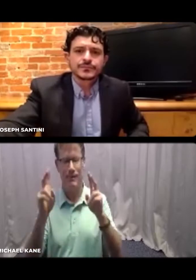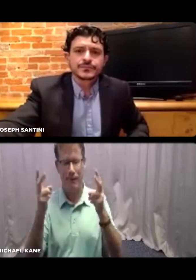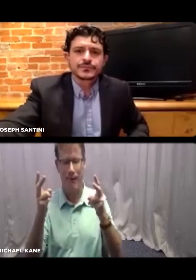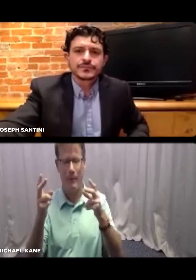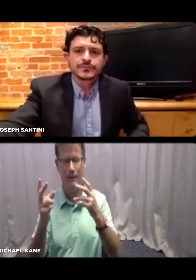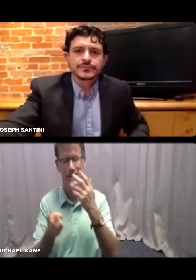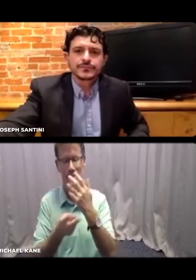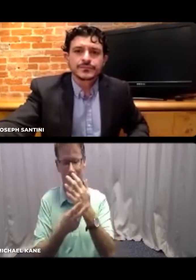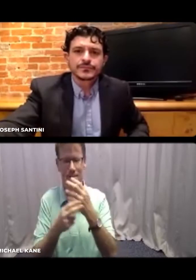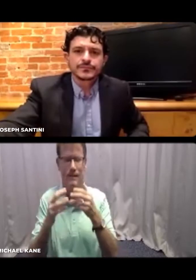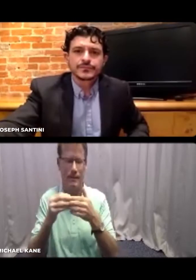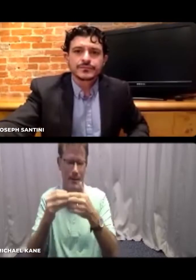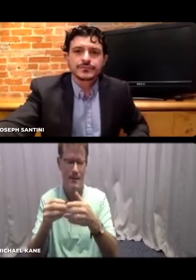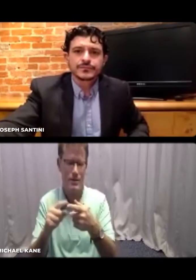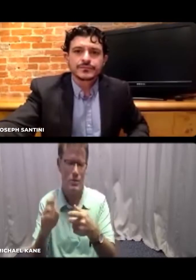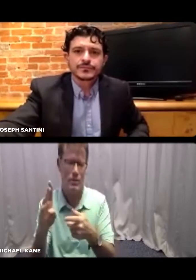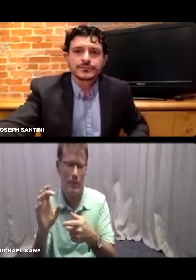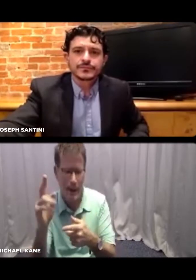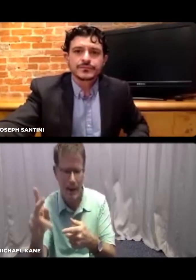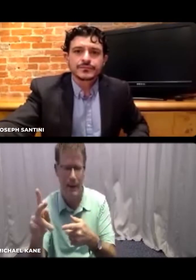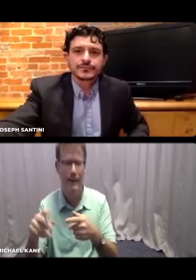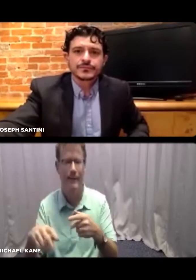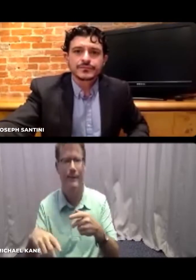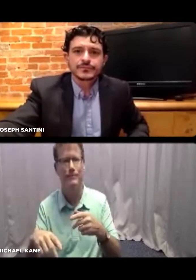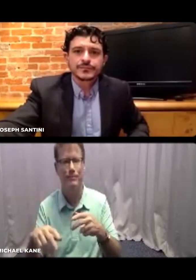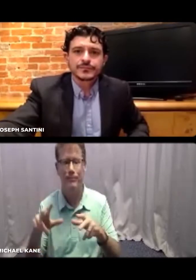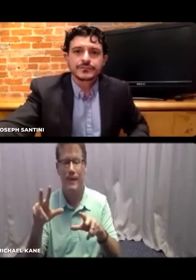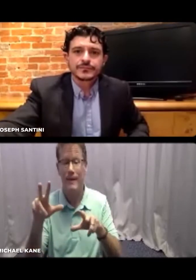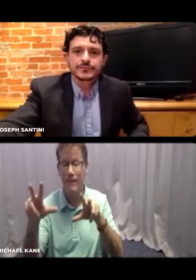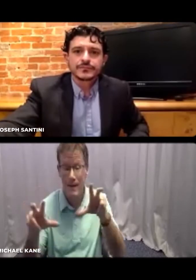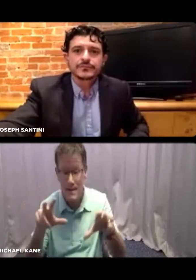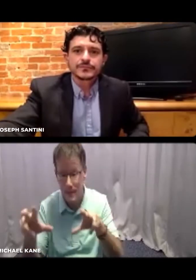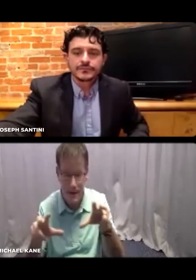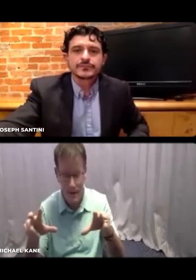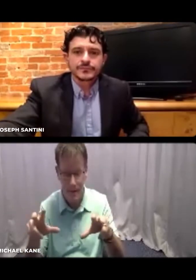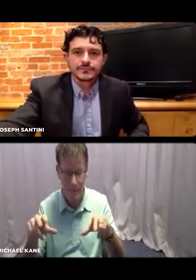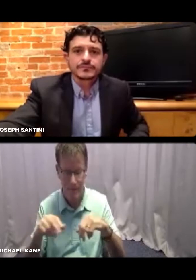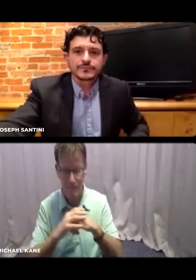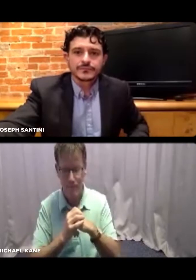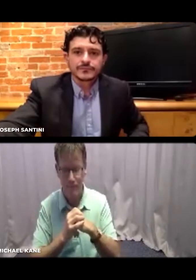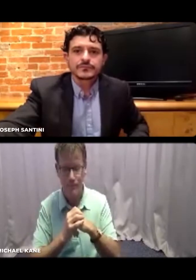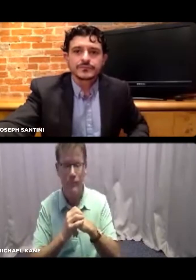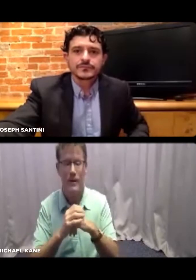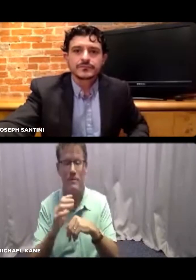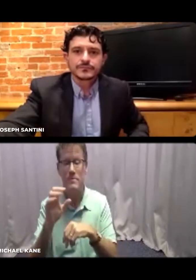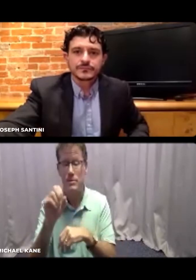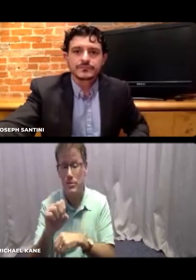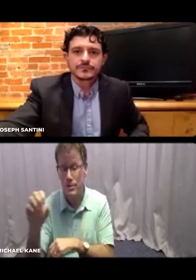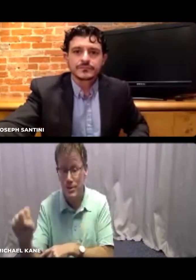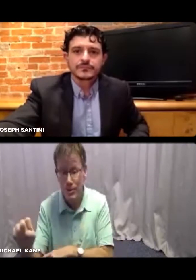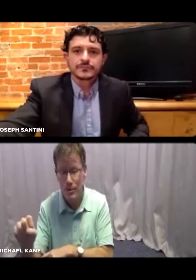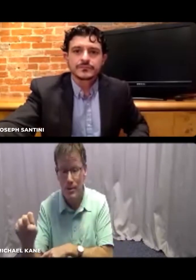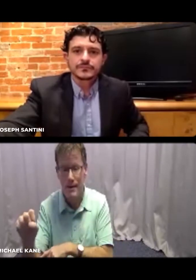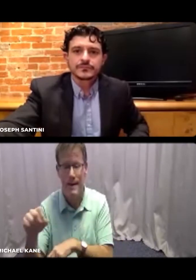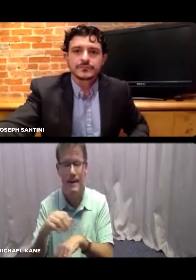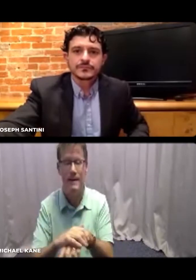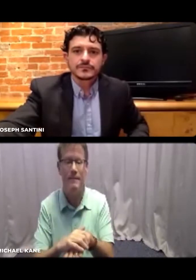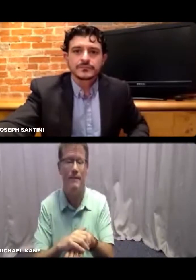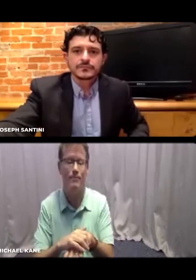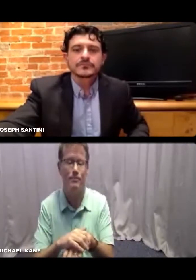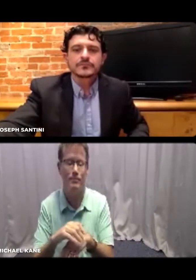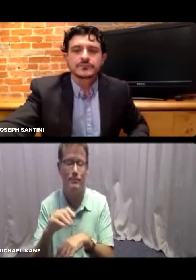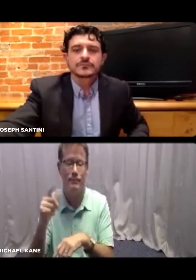That too. And with the topic of savings, you can teach about investments, Social